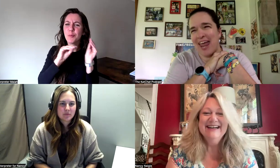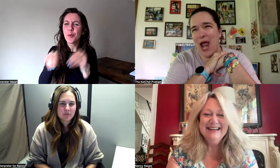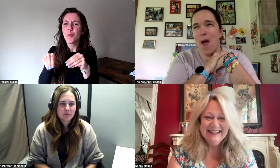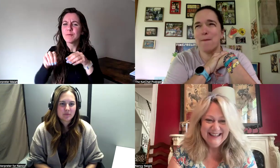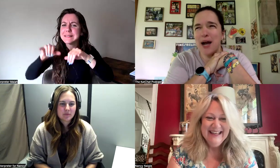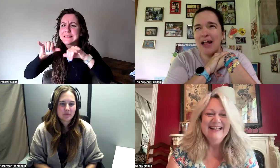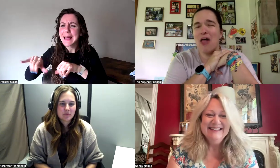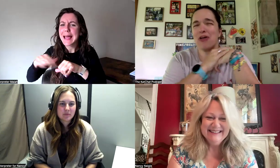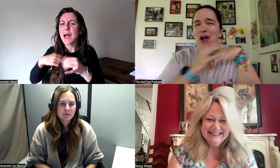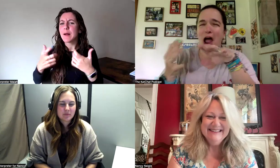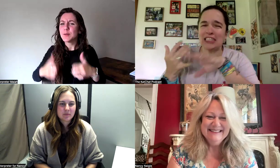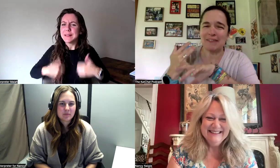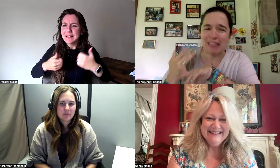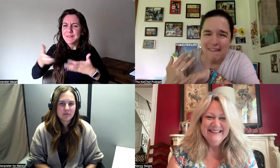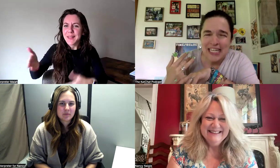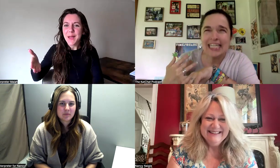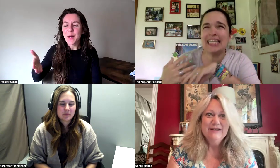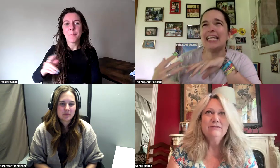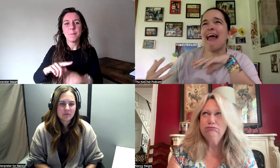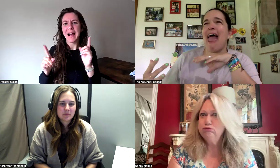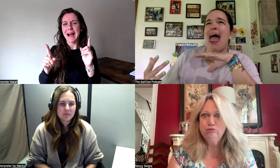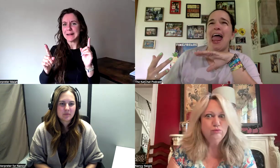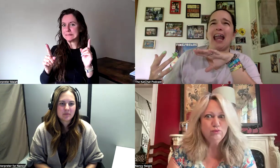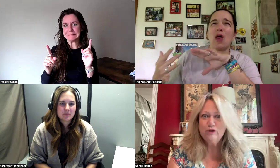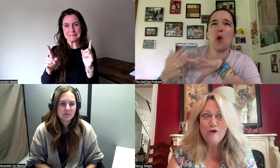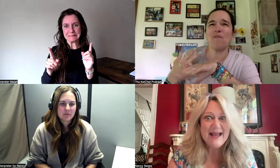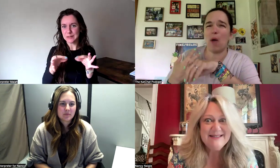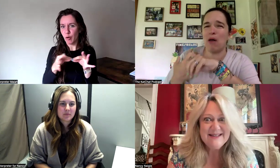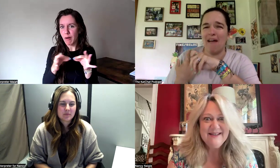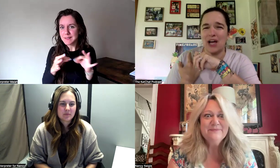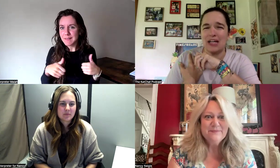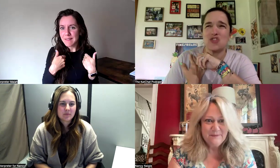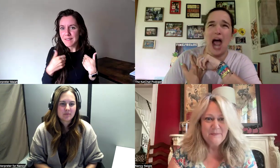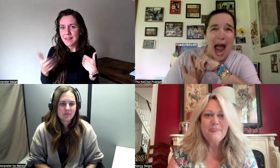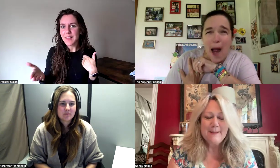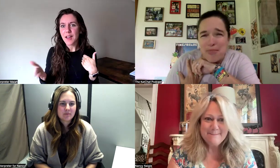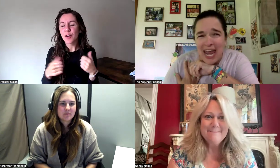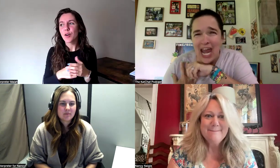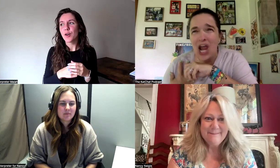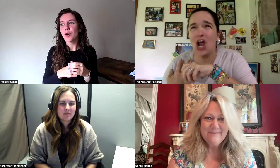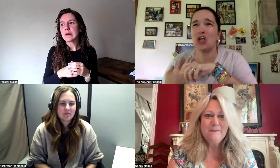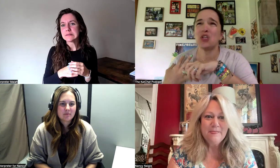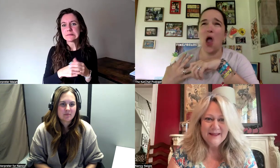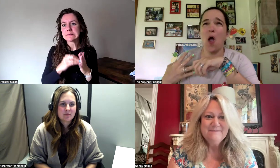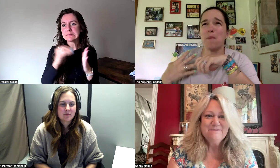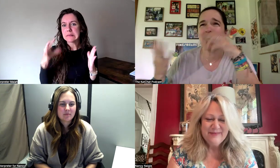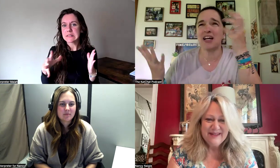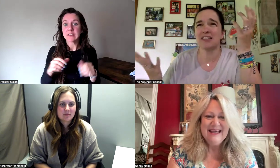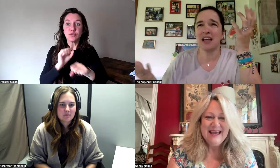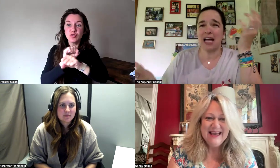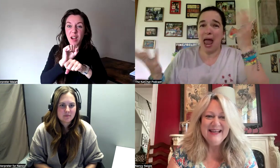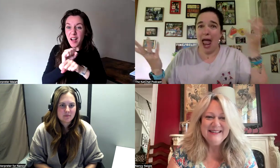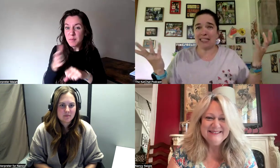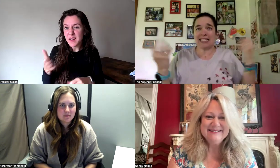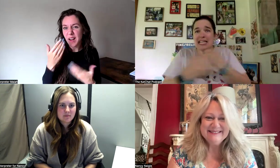live there, but the cost of living, and I don't know if I will have a job there,